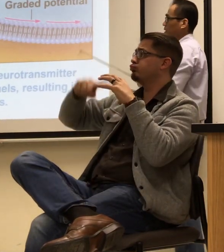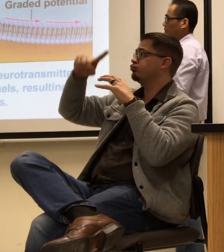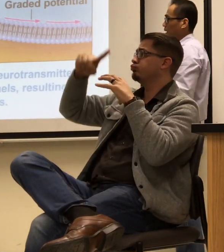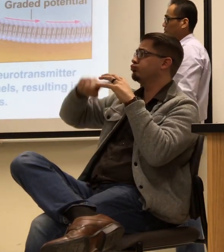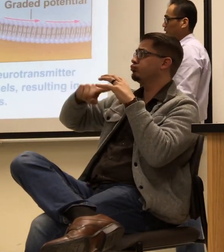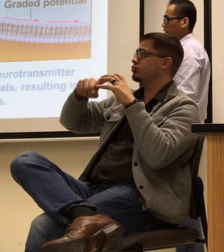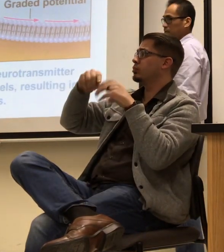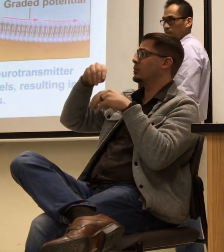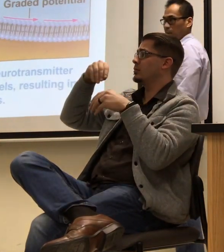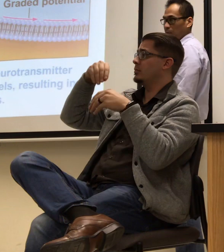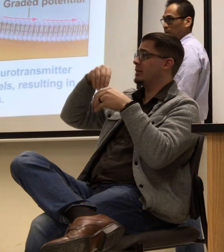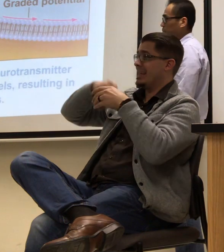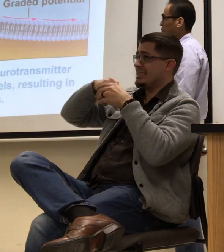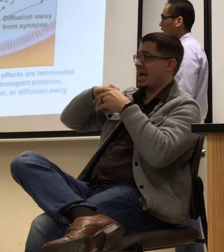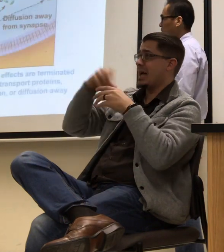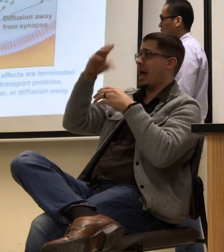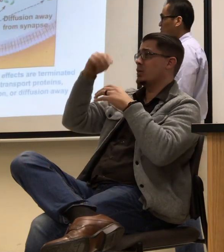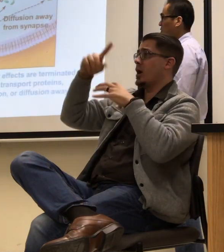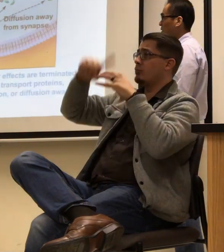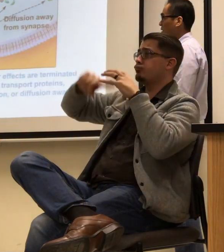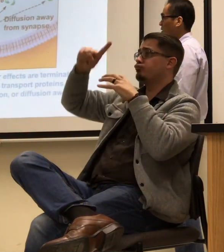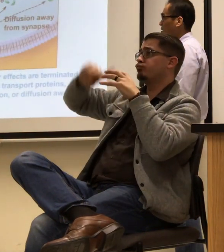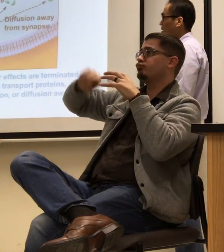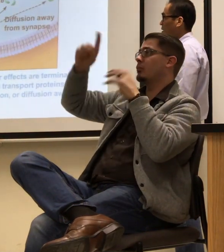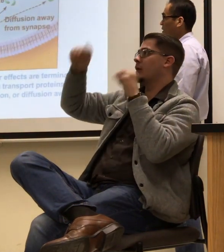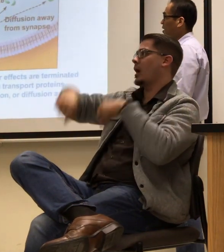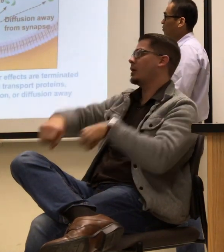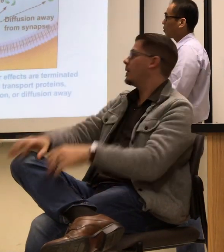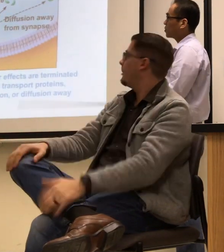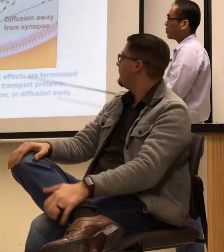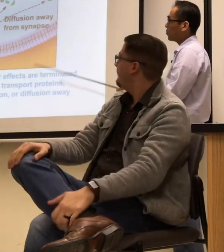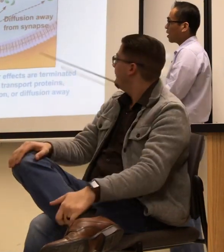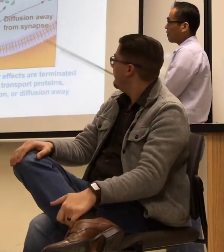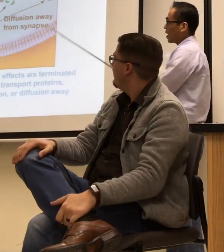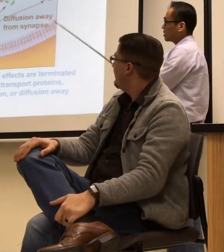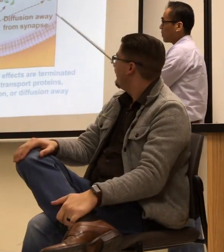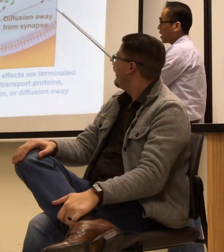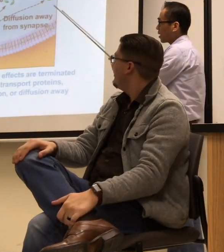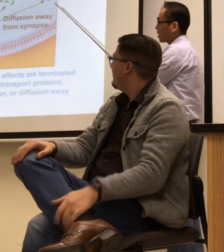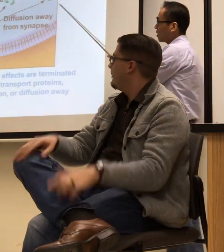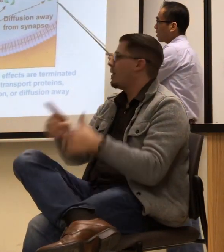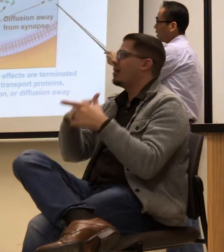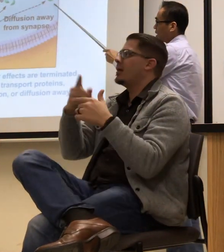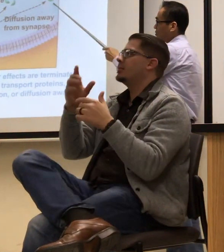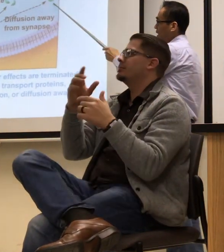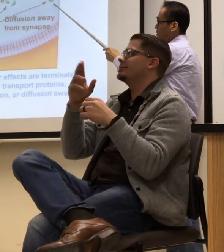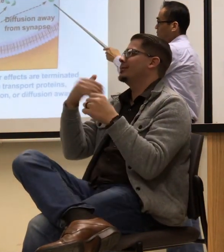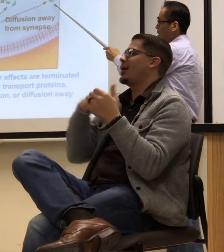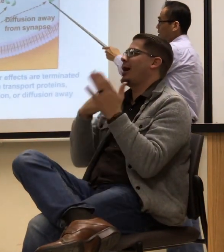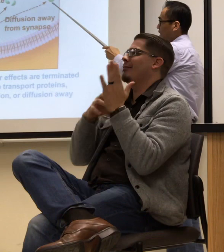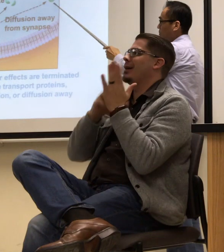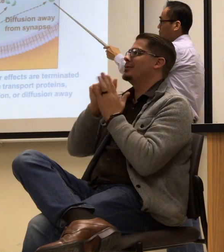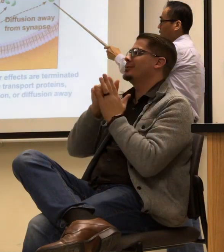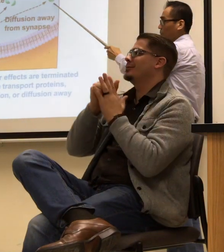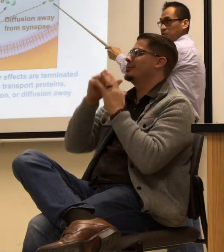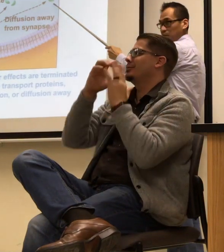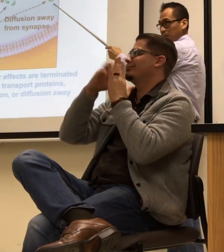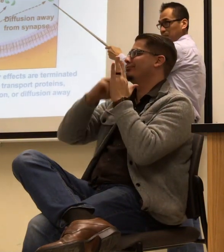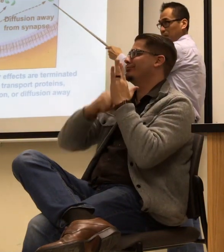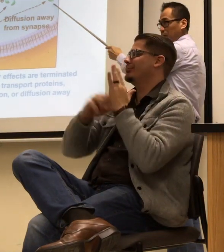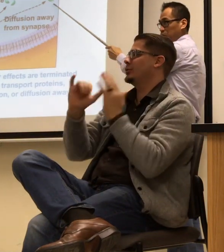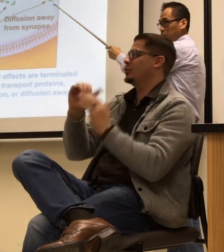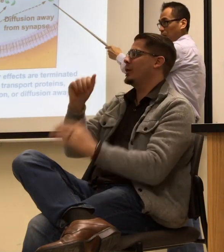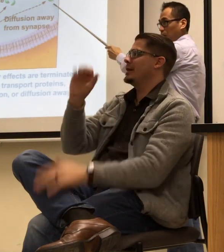on the inside and the outside of the cell membrane. That's what it's showing you there. Then, of course, you have enzymatic degradation. We talked about that before. I